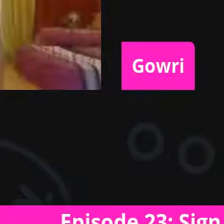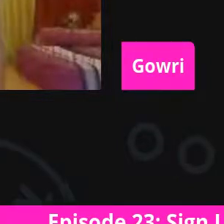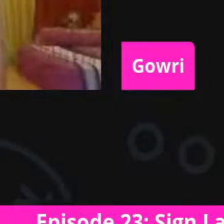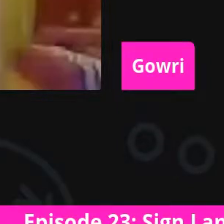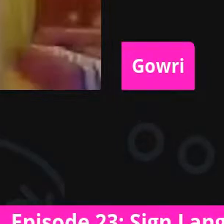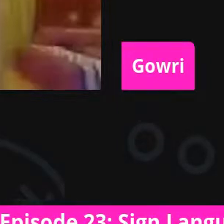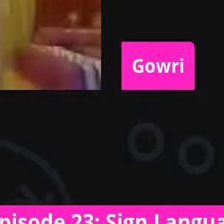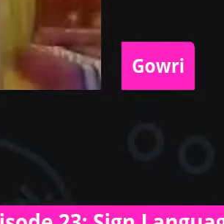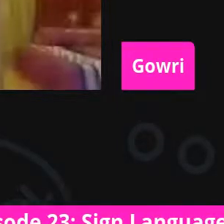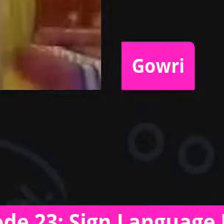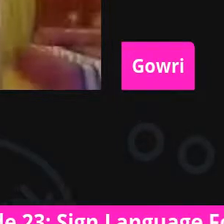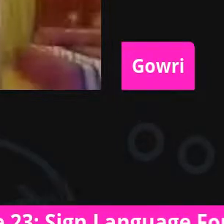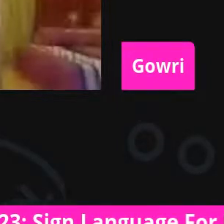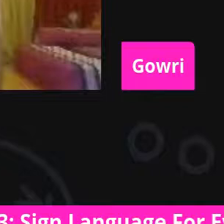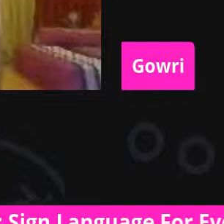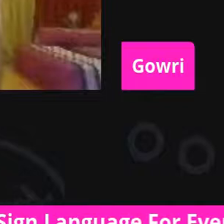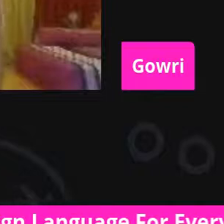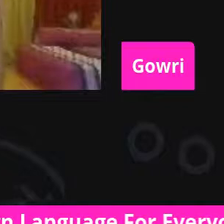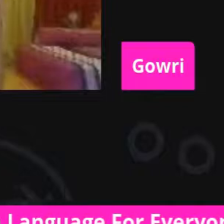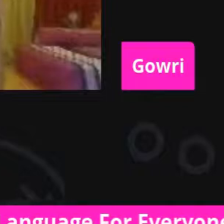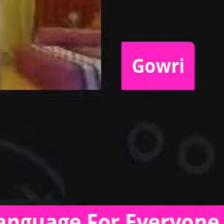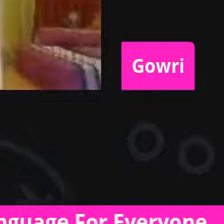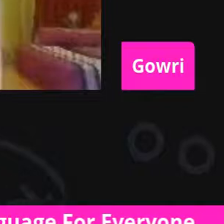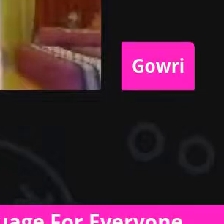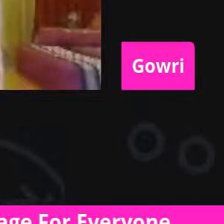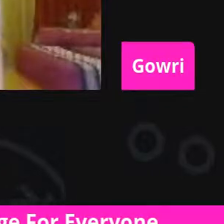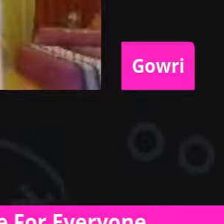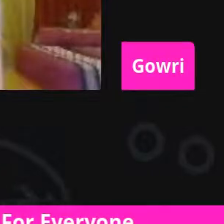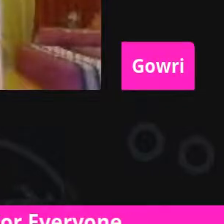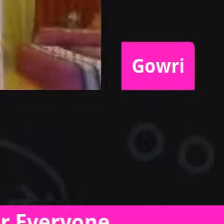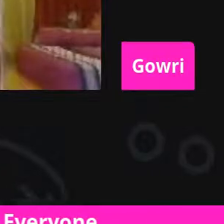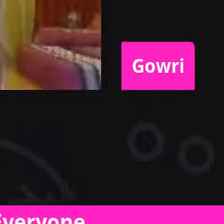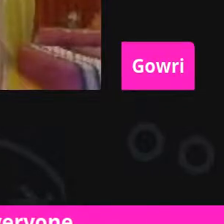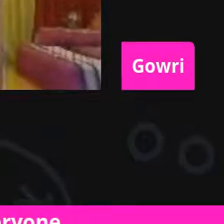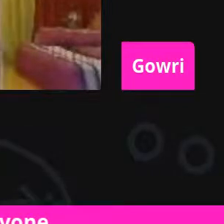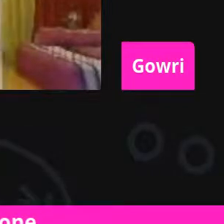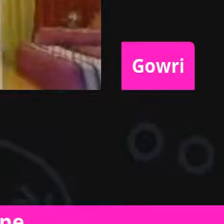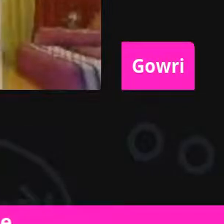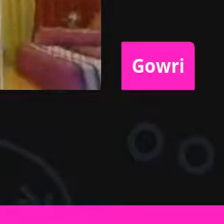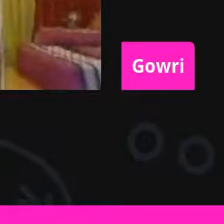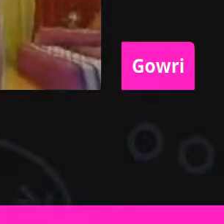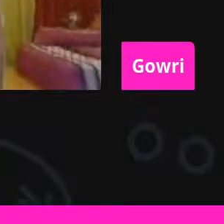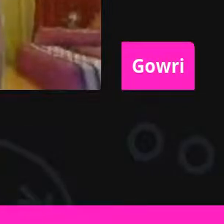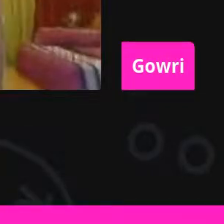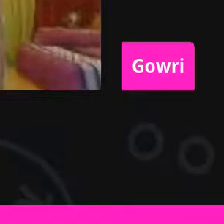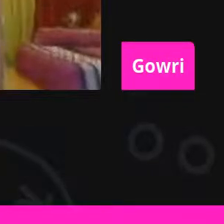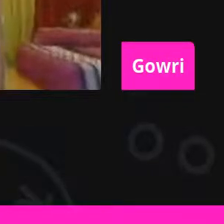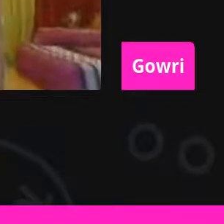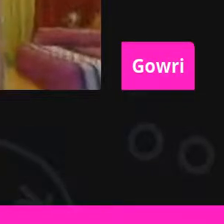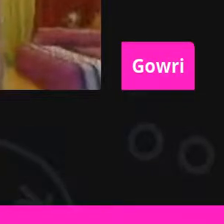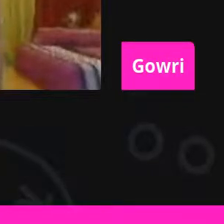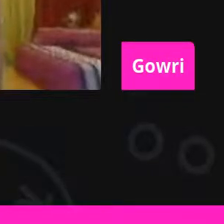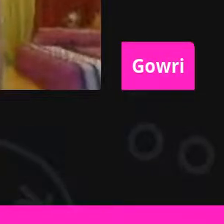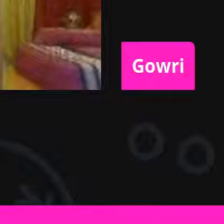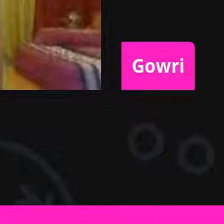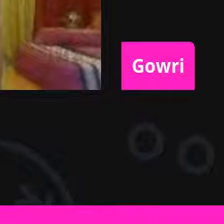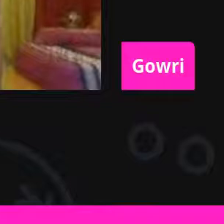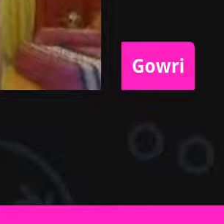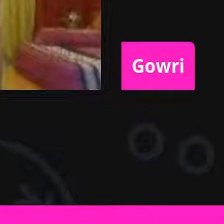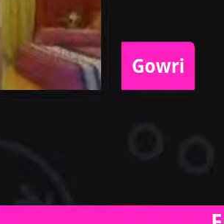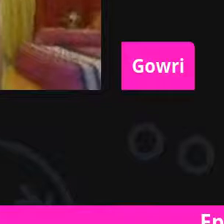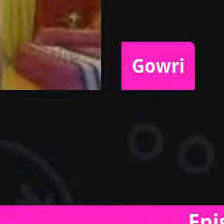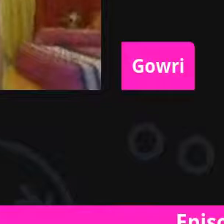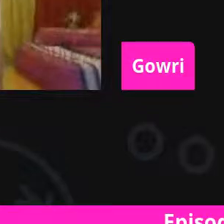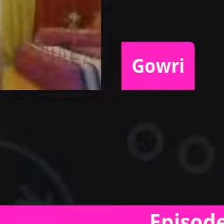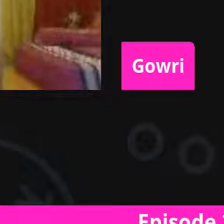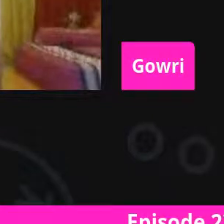our discussion today, teacher, I guess it also opens up a new awareness. We really hope that this